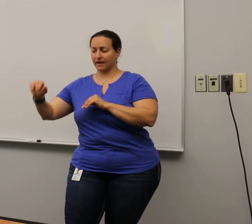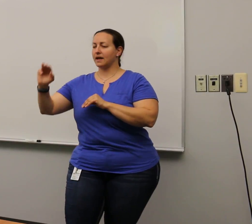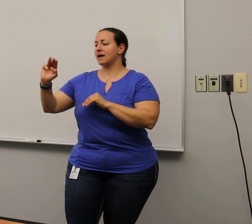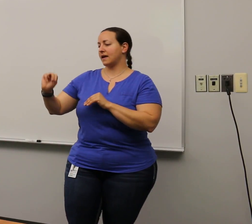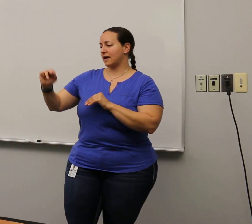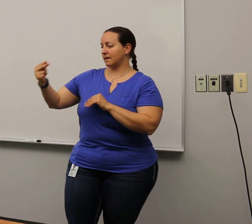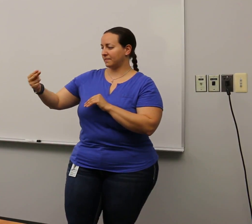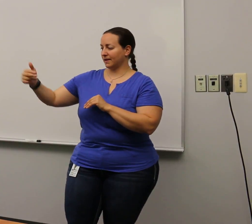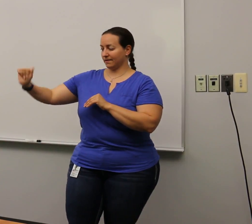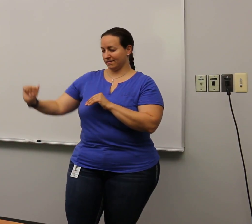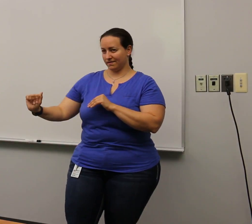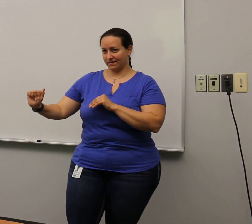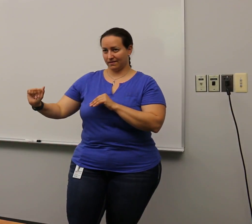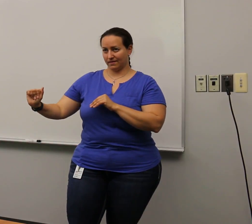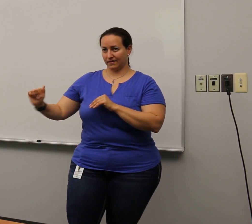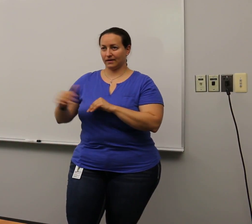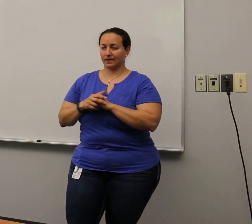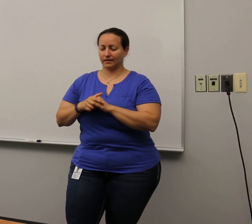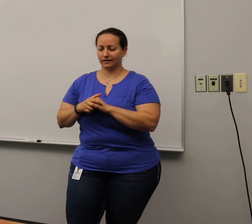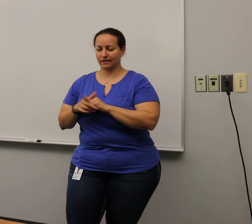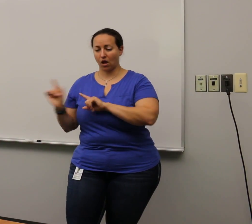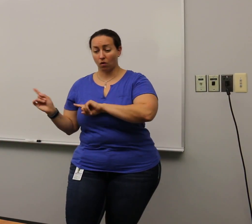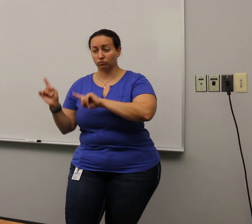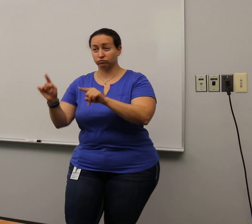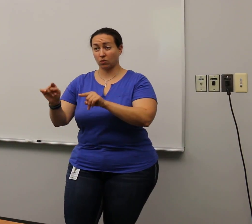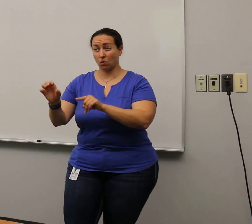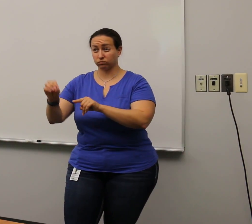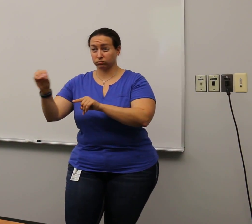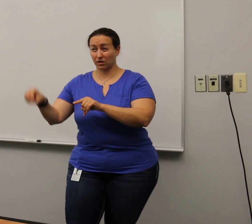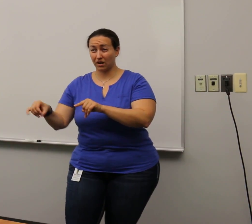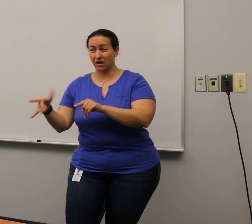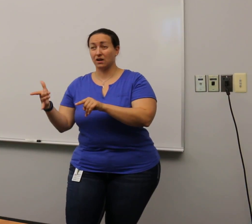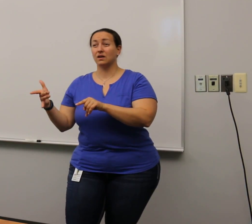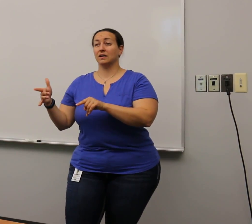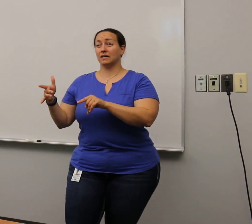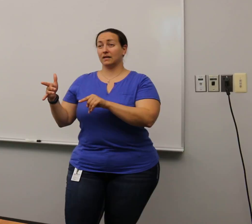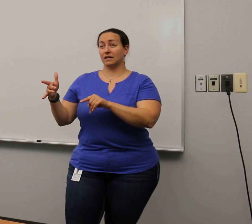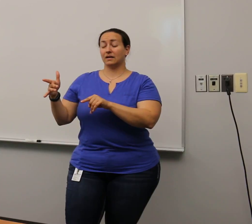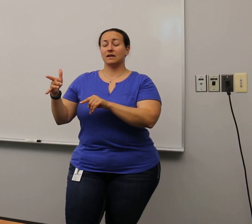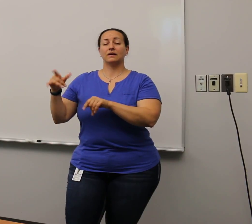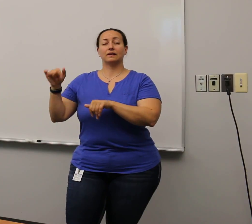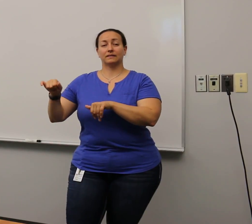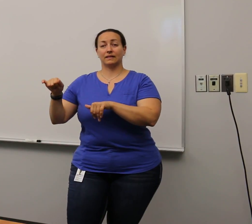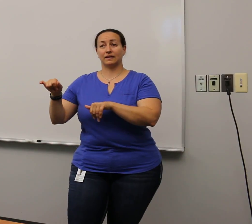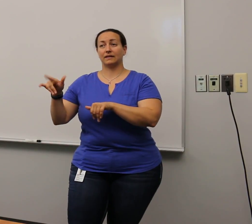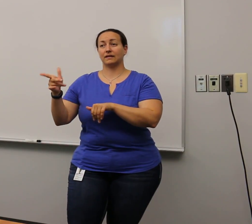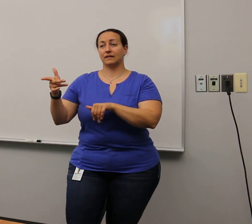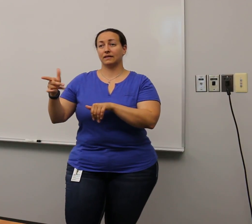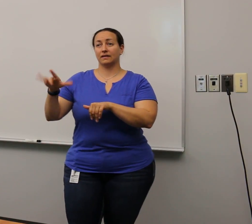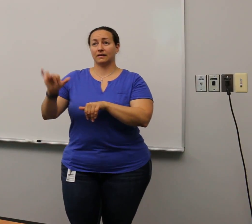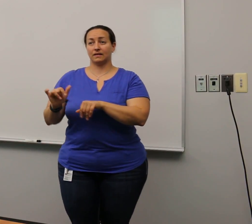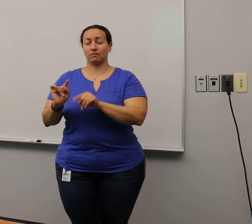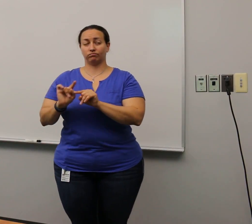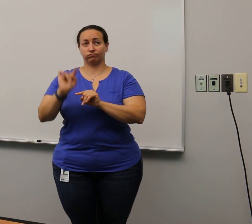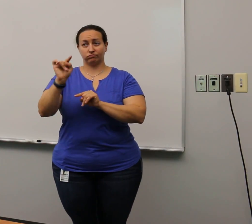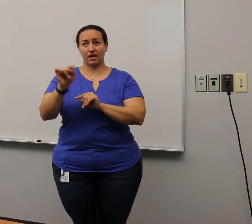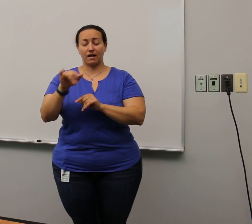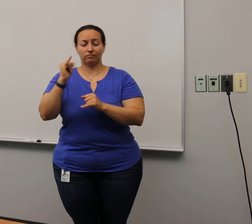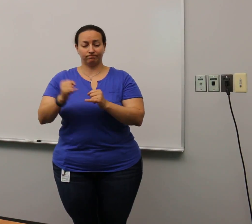Assembly. They meet at their respective legislatures in the capital of the province or territory. Finally, at the